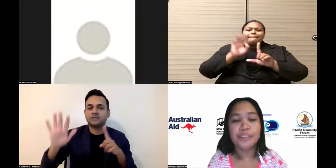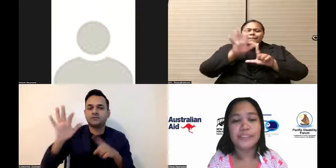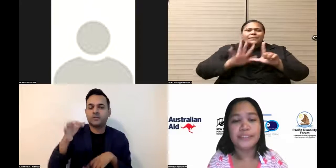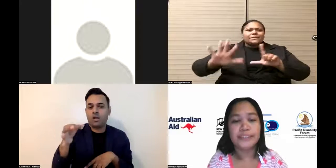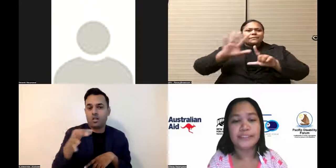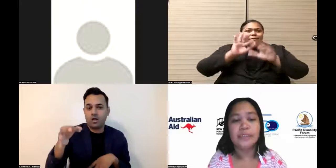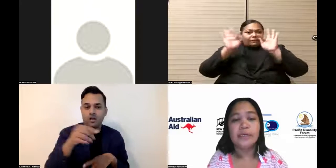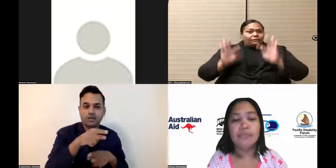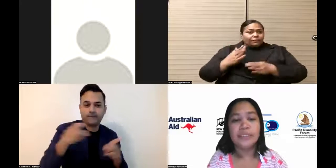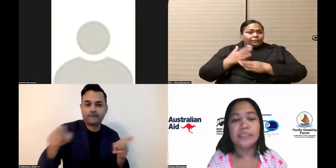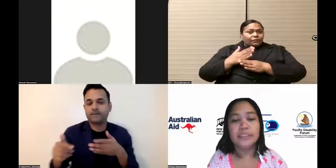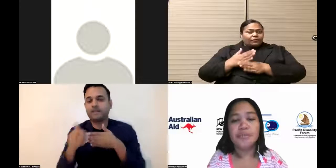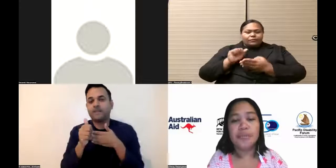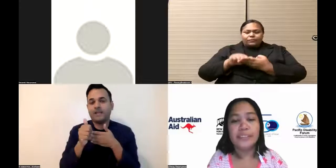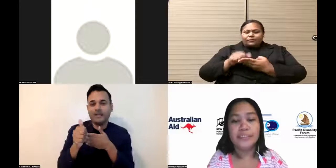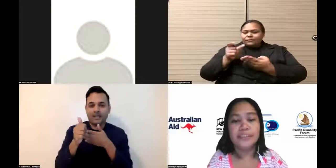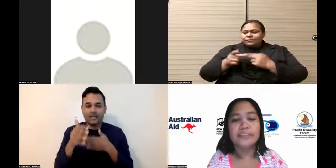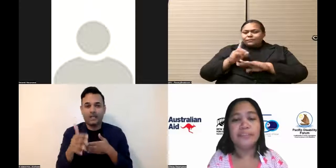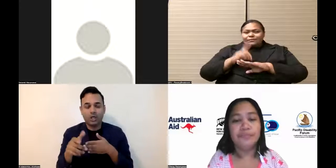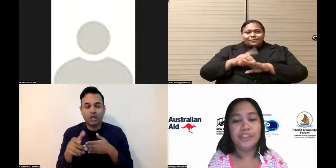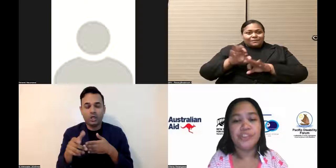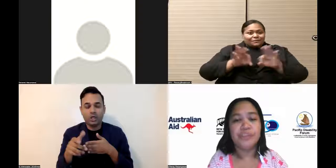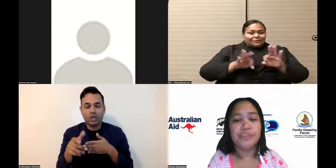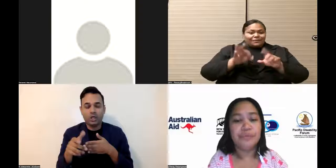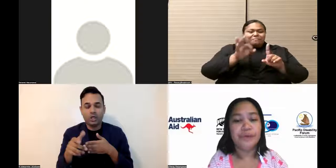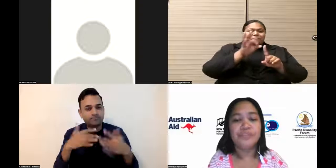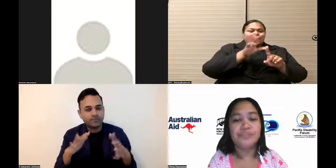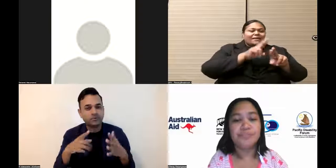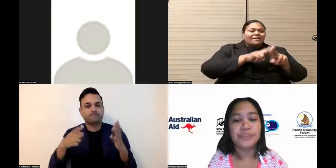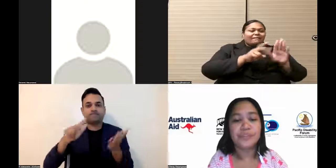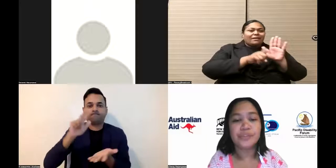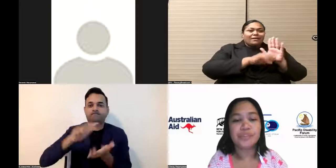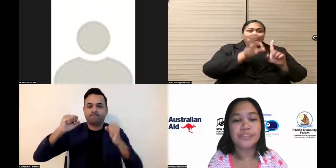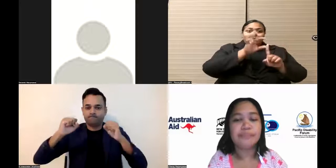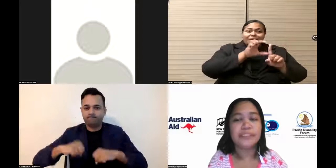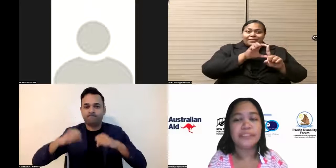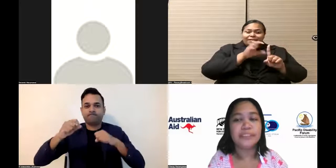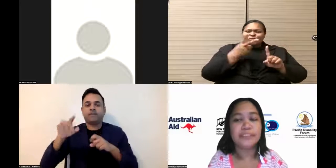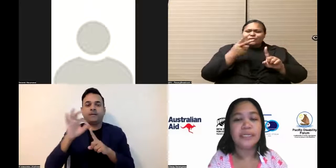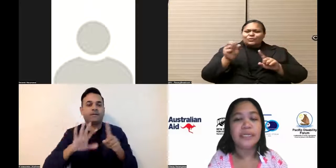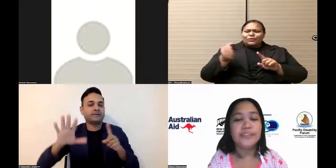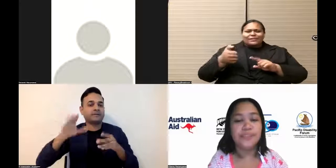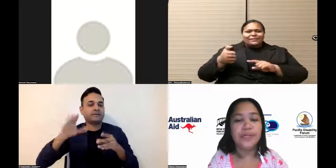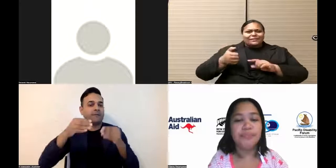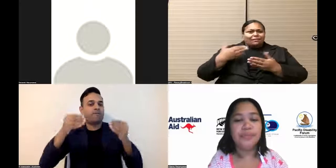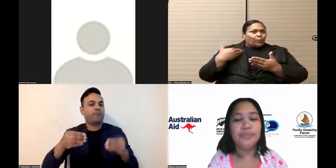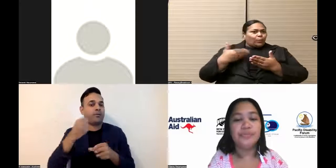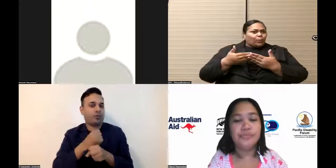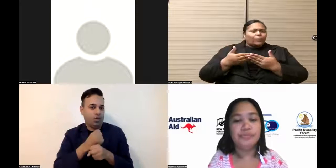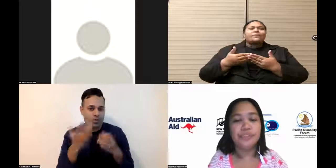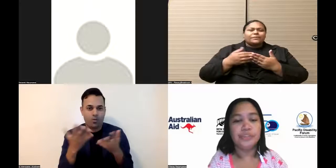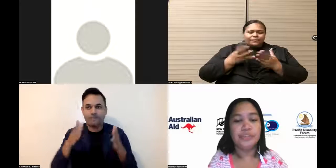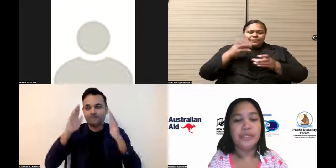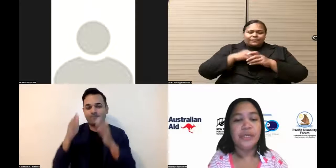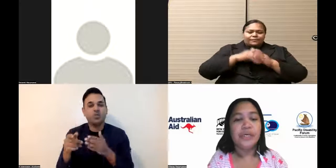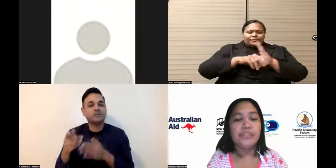in 2016, which contextualizes the Convention on the Rights of Persons with Disabilities, CRPD, to